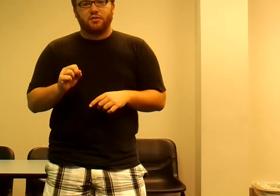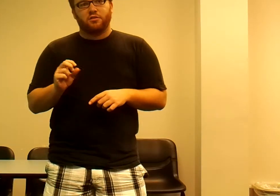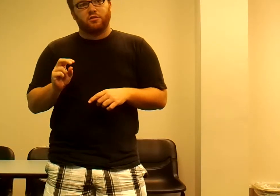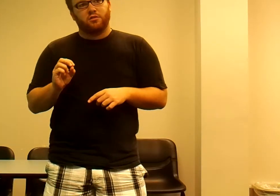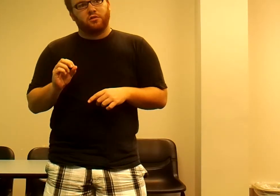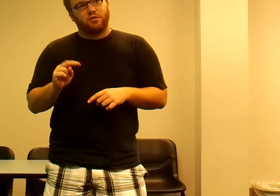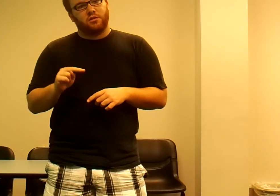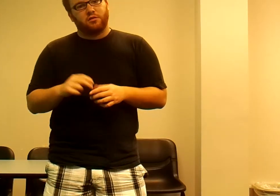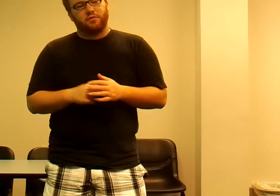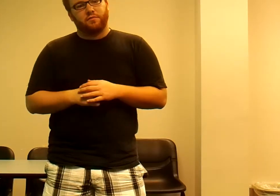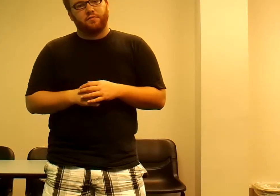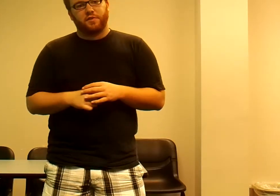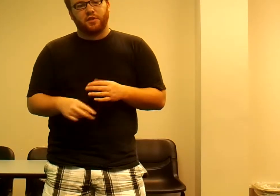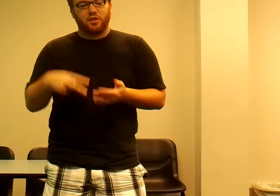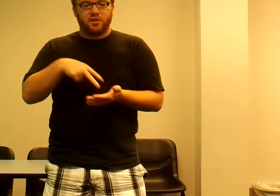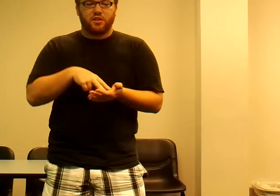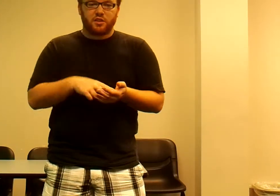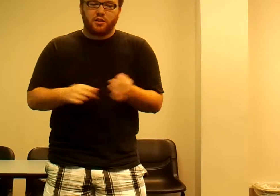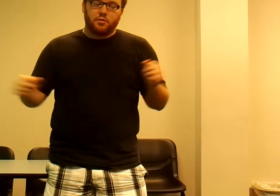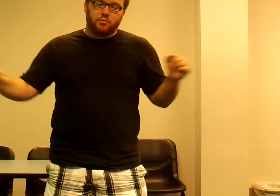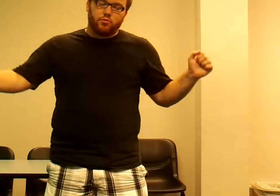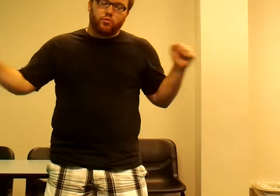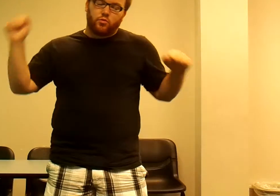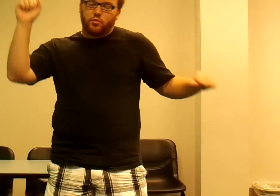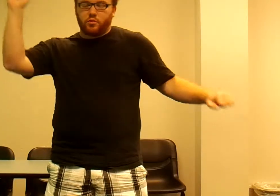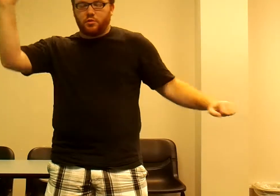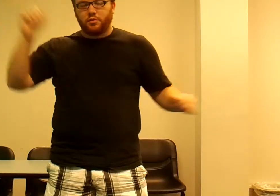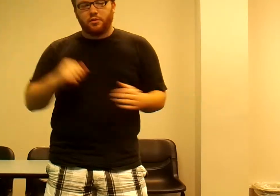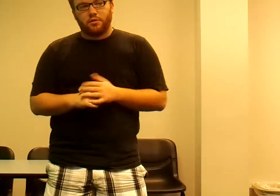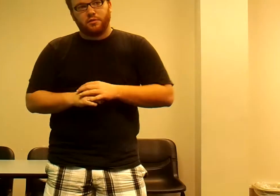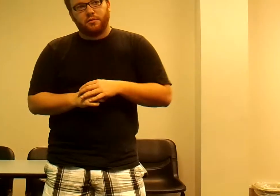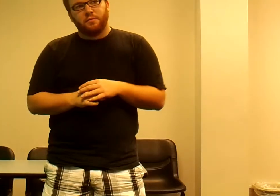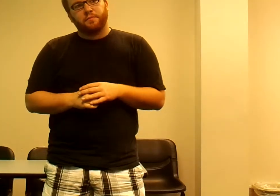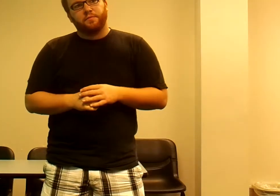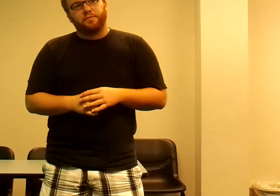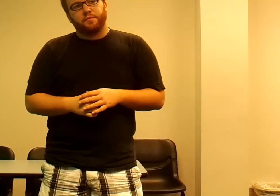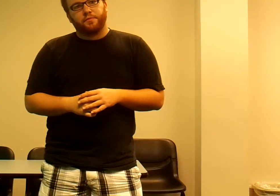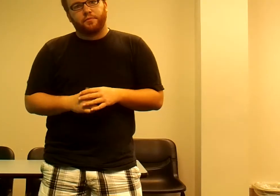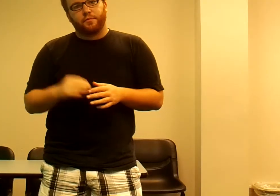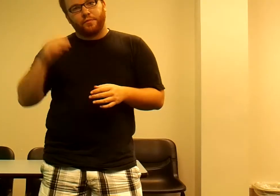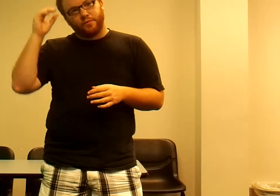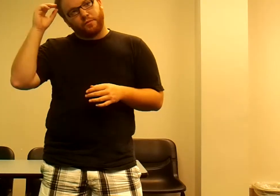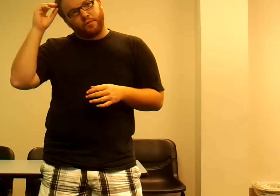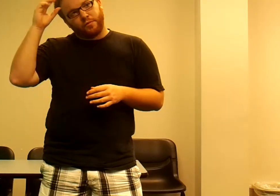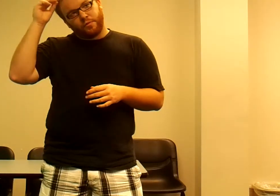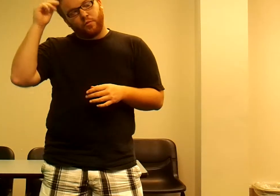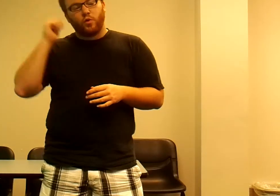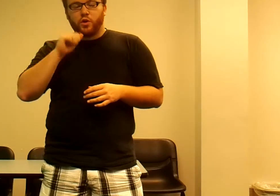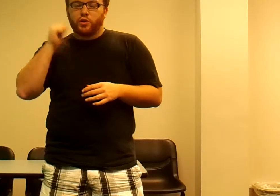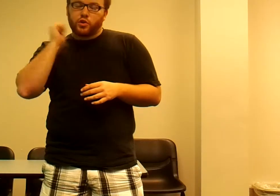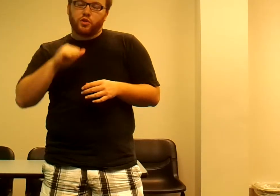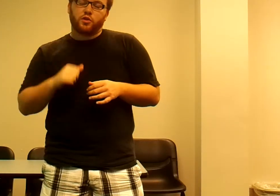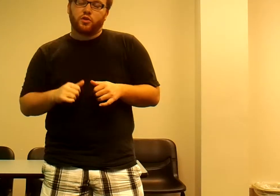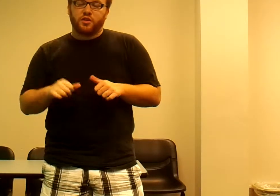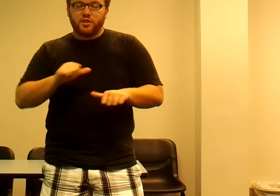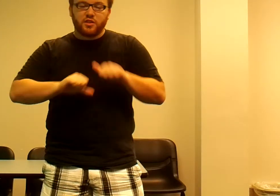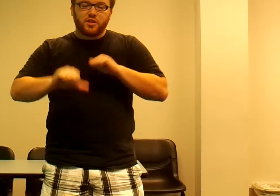up and stretch for a minute, and then we'll carry on. Boys and girls, in science today, we're going to talk about the digestive